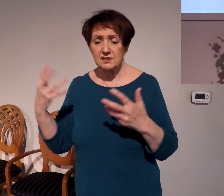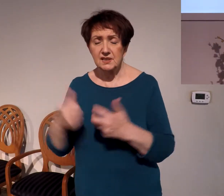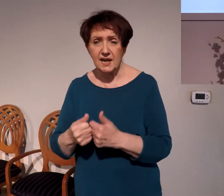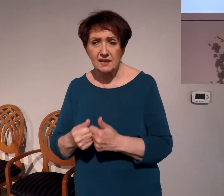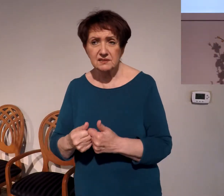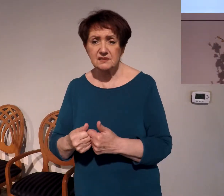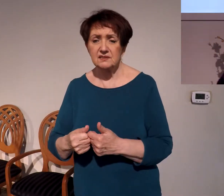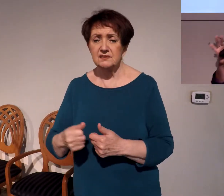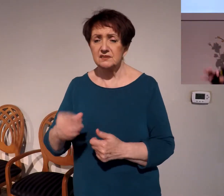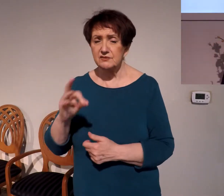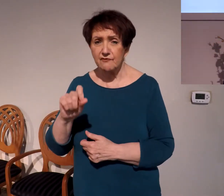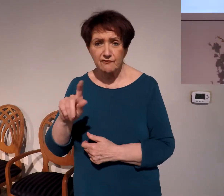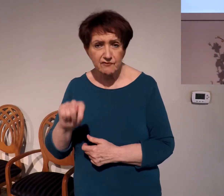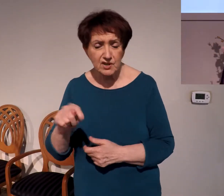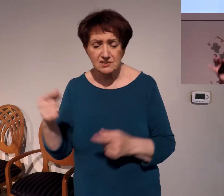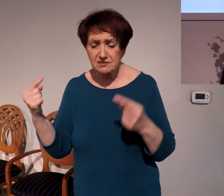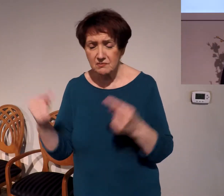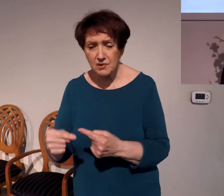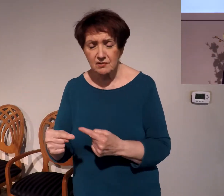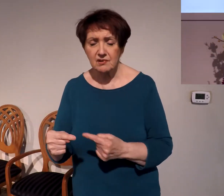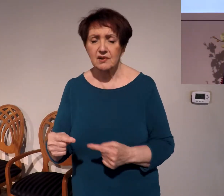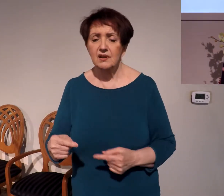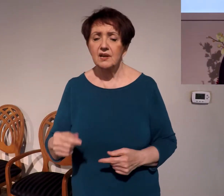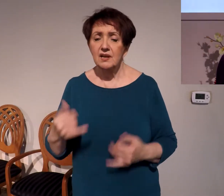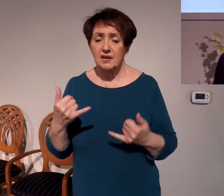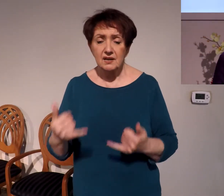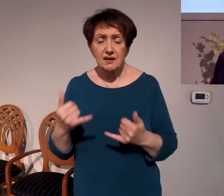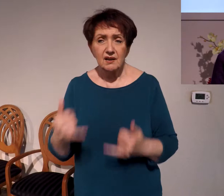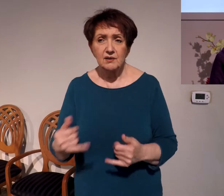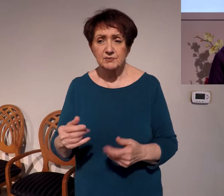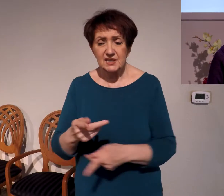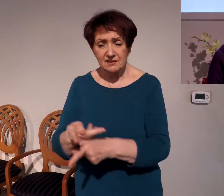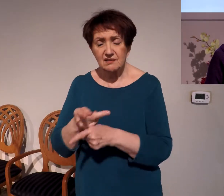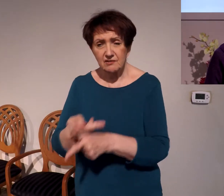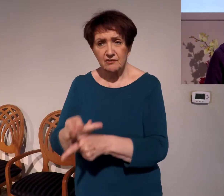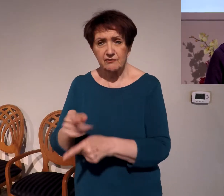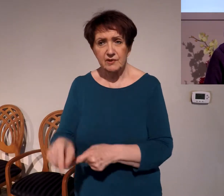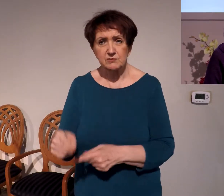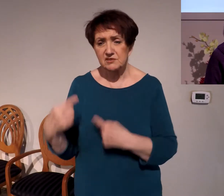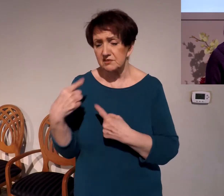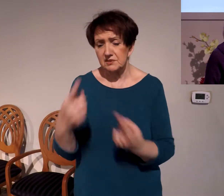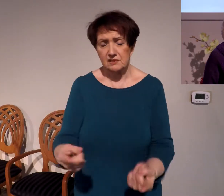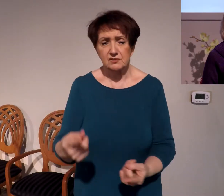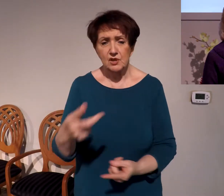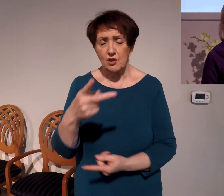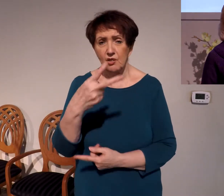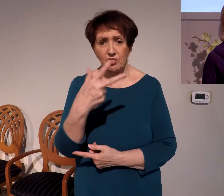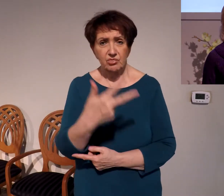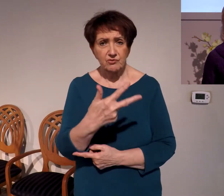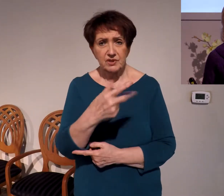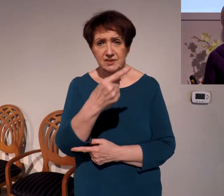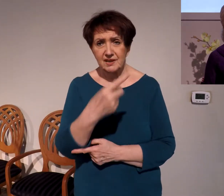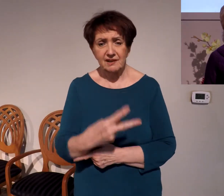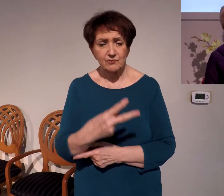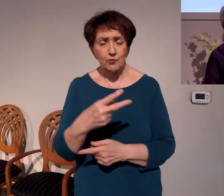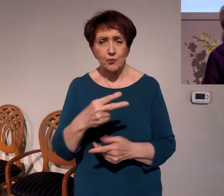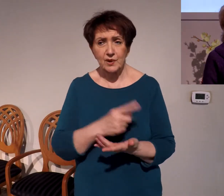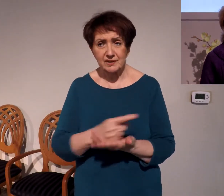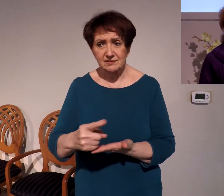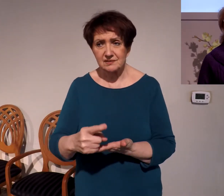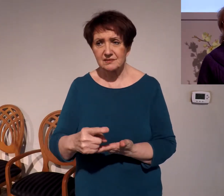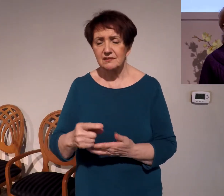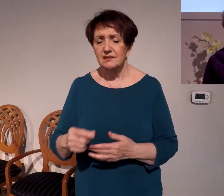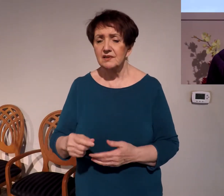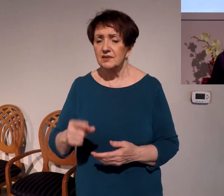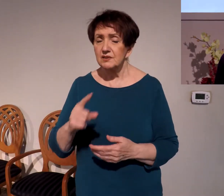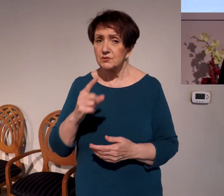3 weeks, but we're just about done with Mom having to be over there all the time. And it's an hour drive one way,